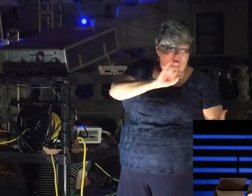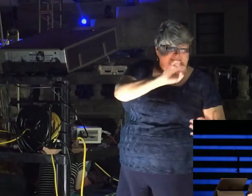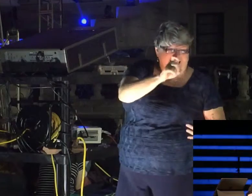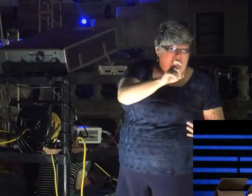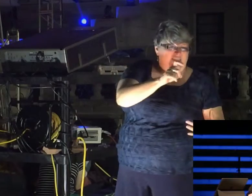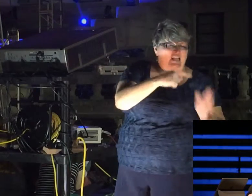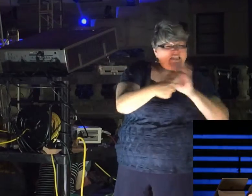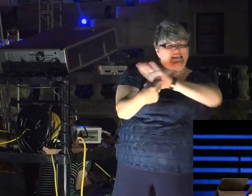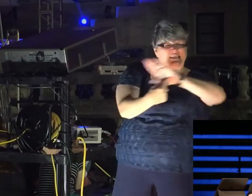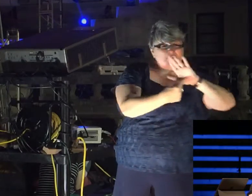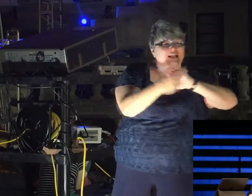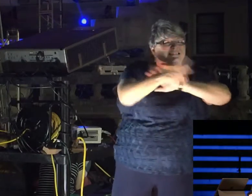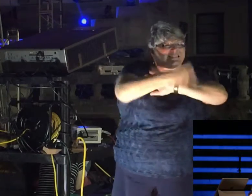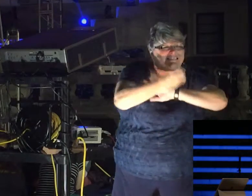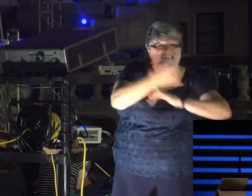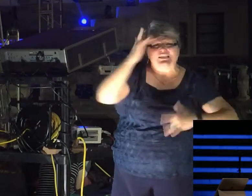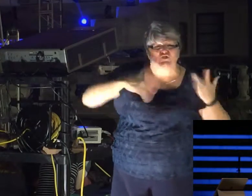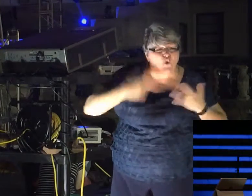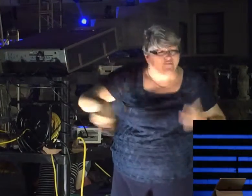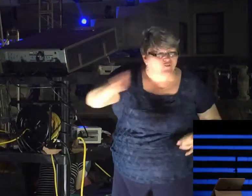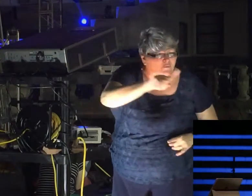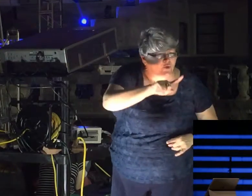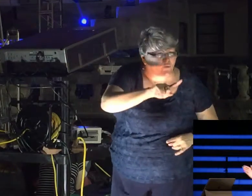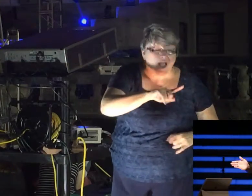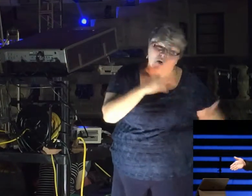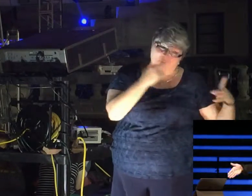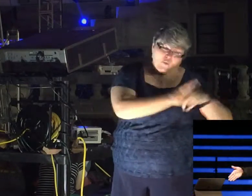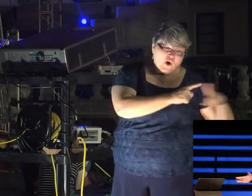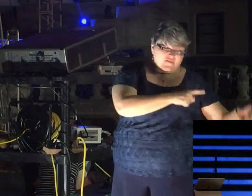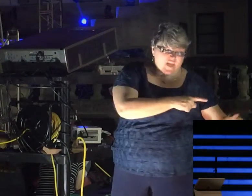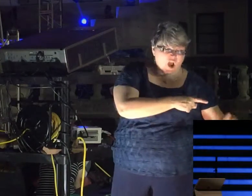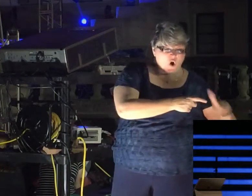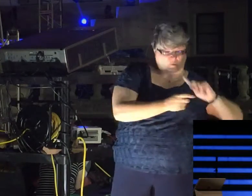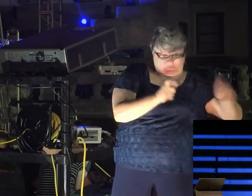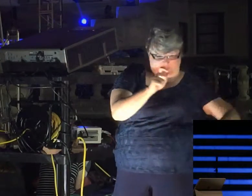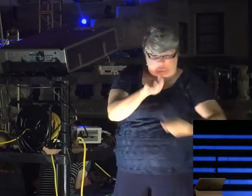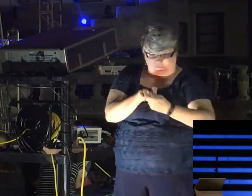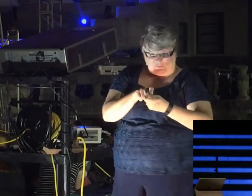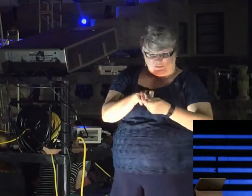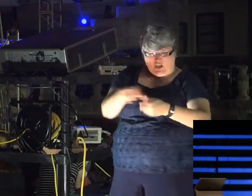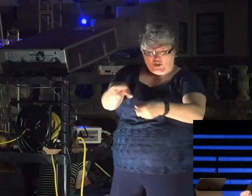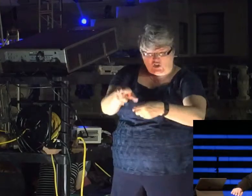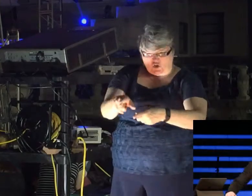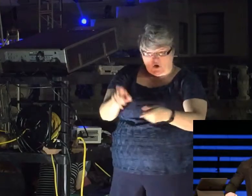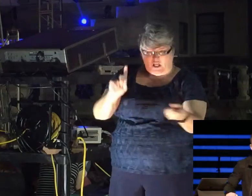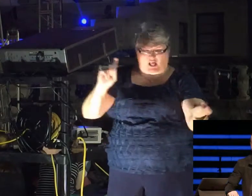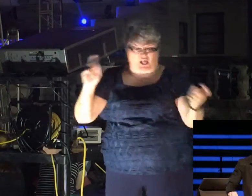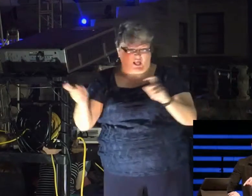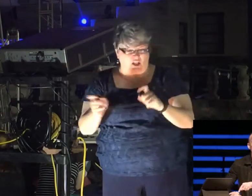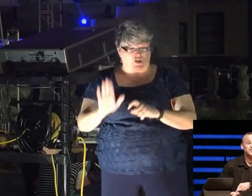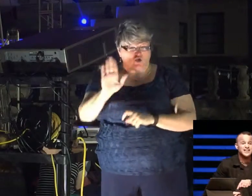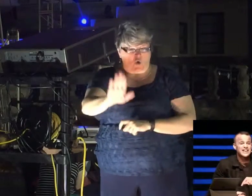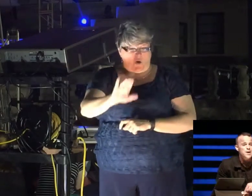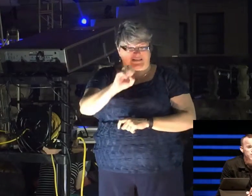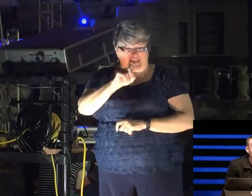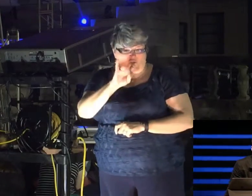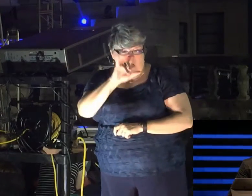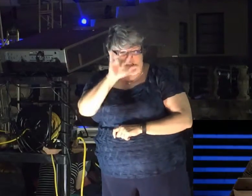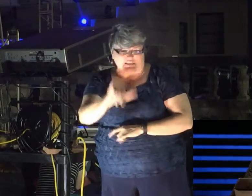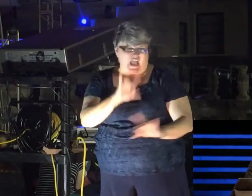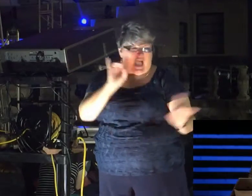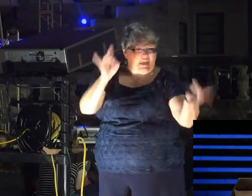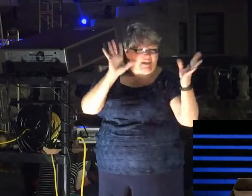you a sexuality that is demonstrably stealing joy from you. At worst, they're deliberately doing it to monetize